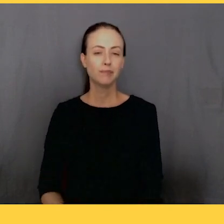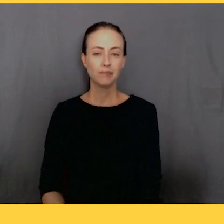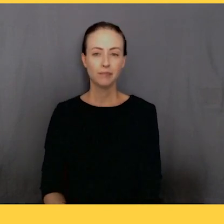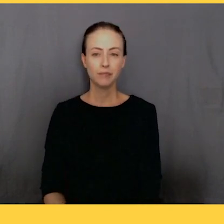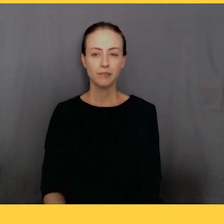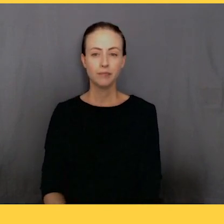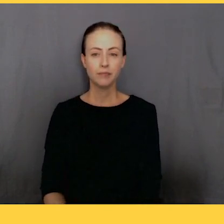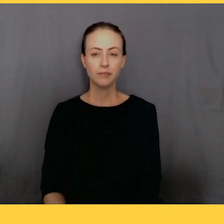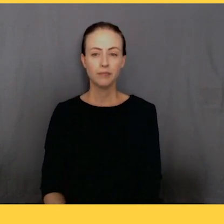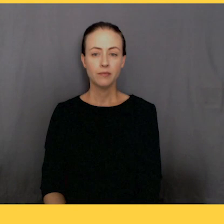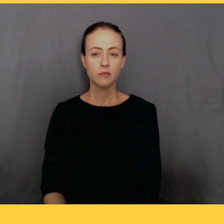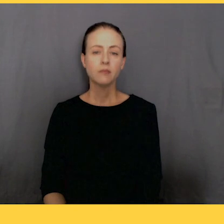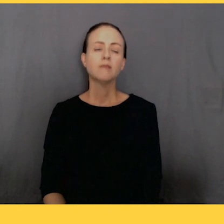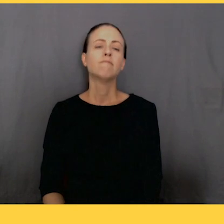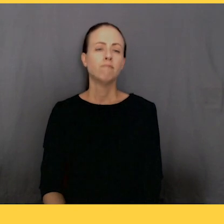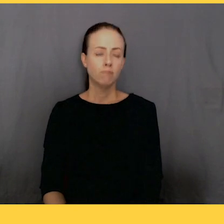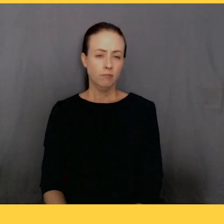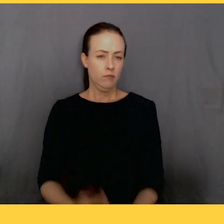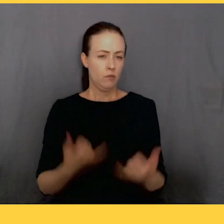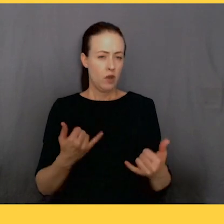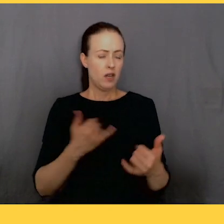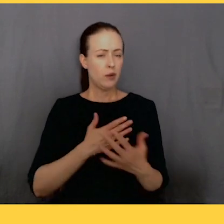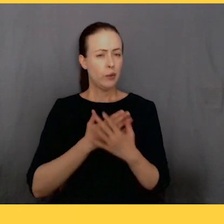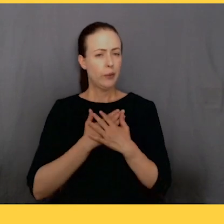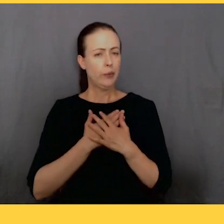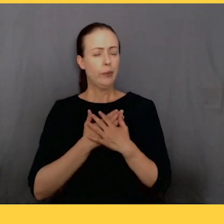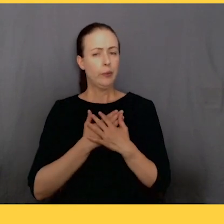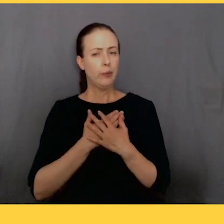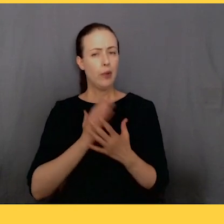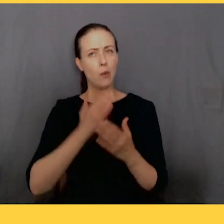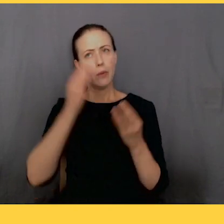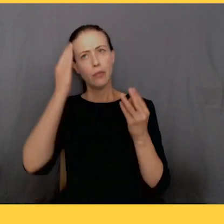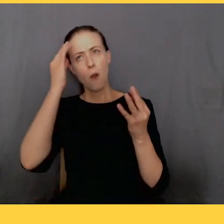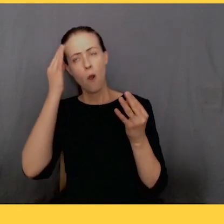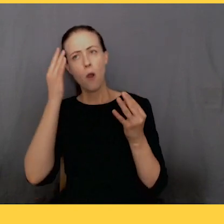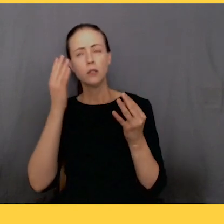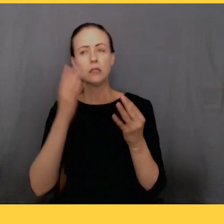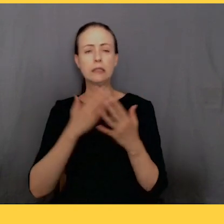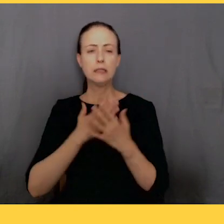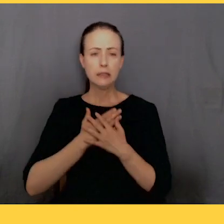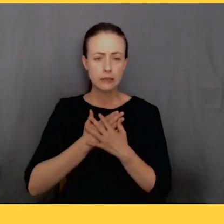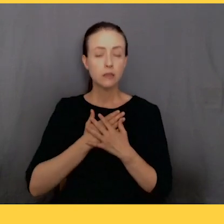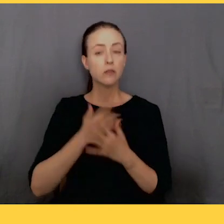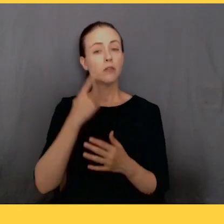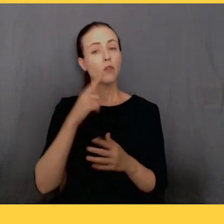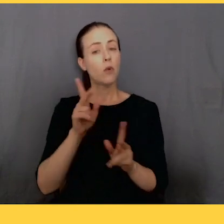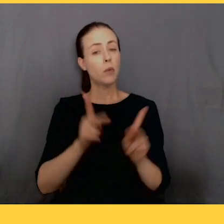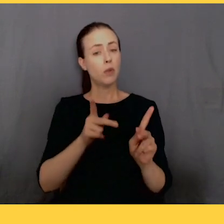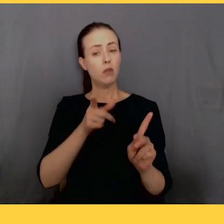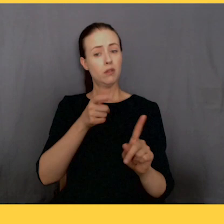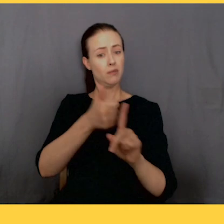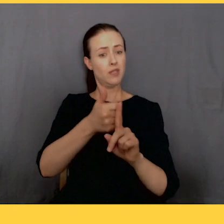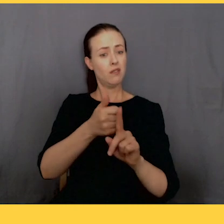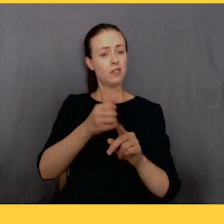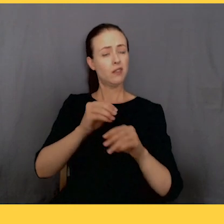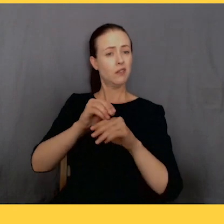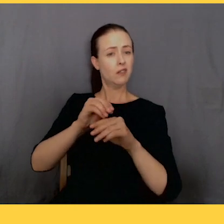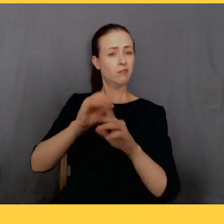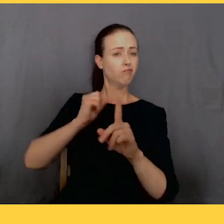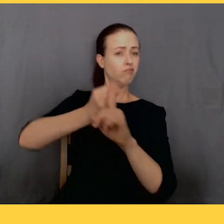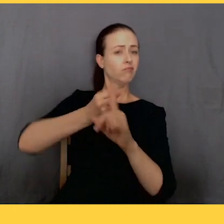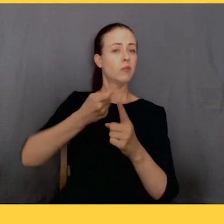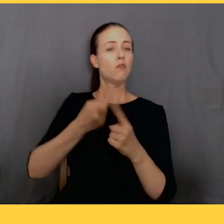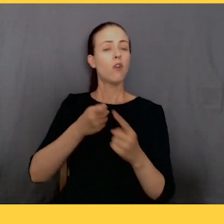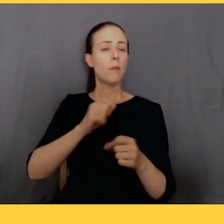Our thoughts are with the individuals and families who have been affected and impacted by the COVID-19 pandemic. As I stated